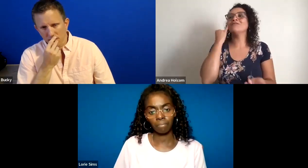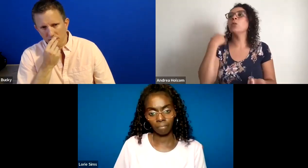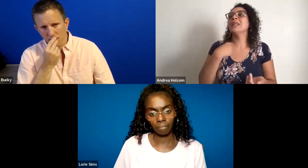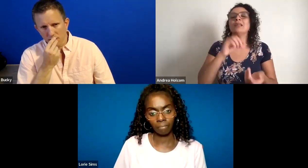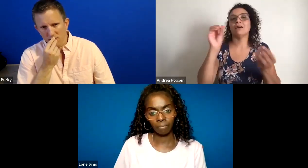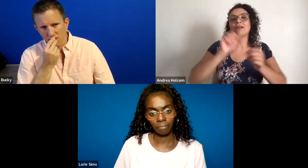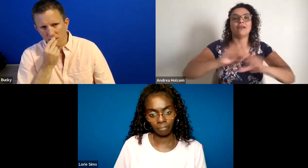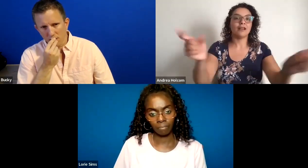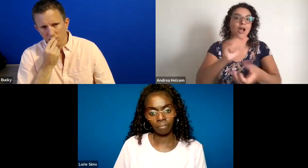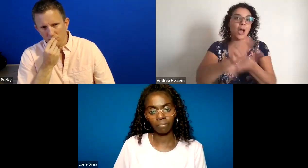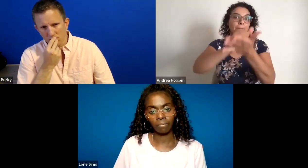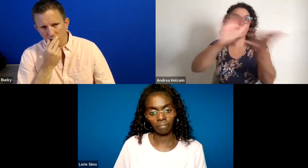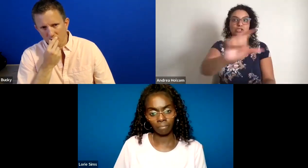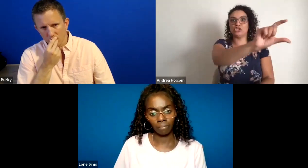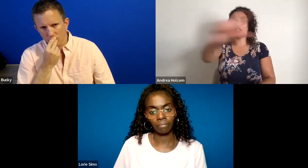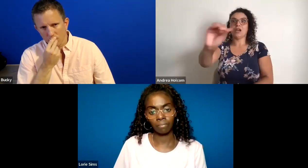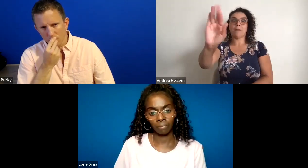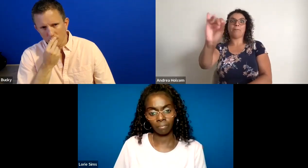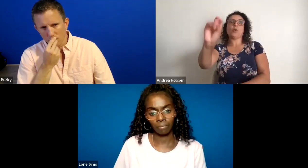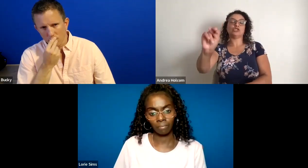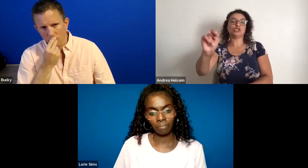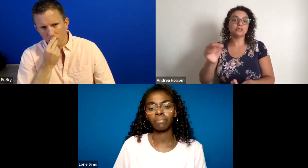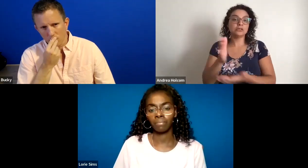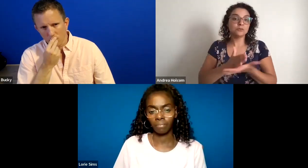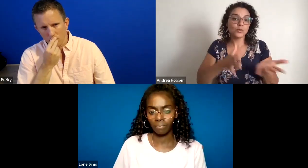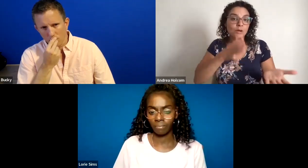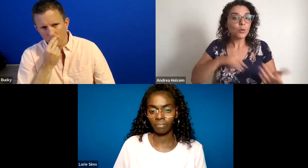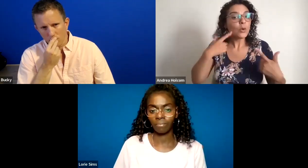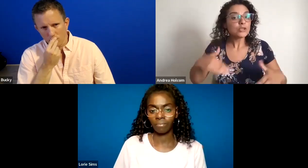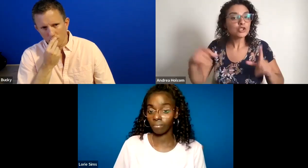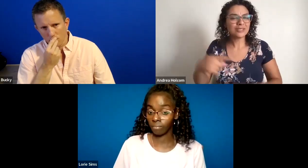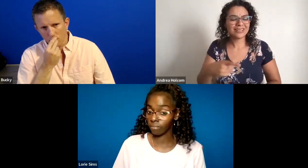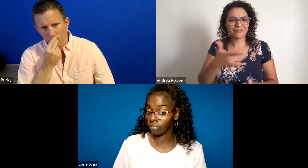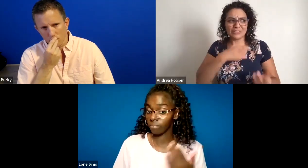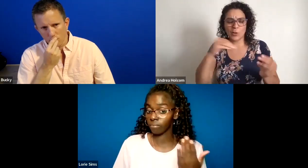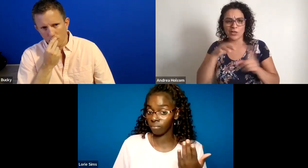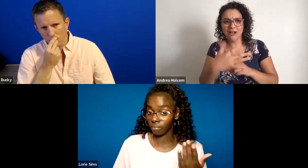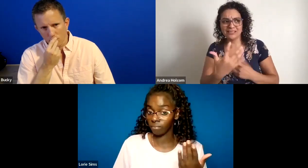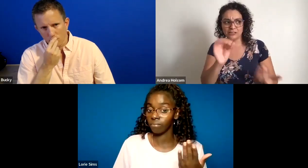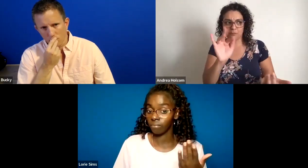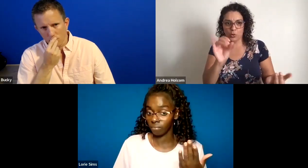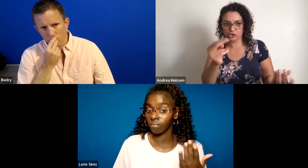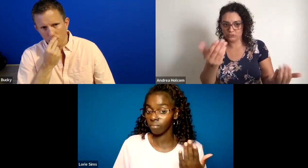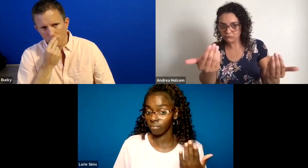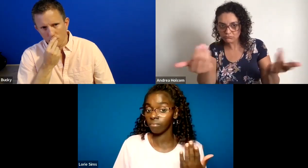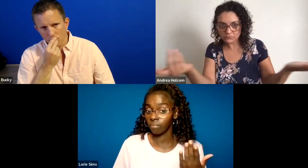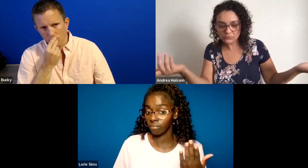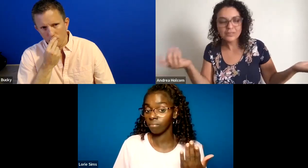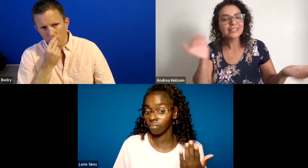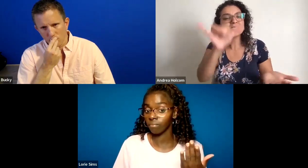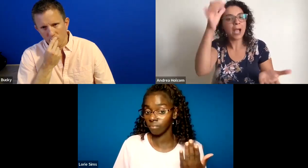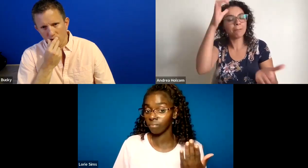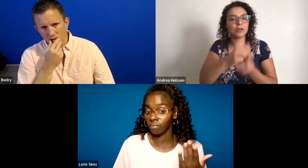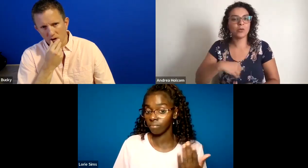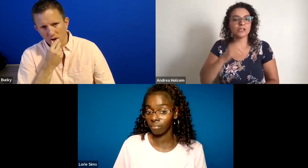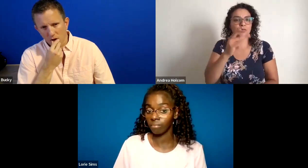there? So if we said abortion, was the topic, that could be very triggering for a lot of